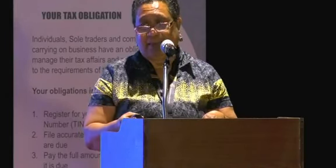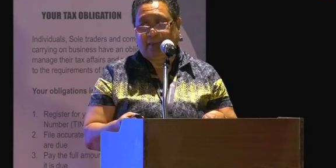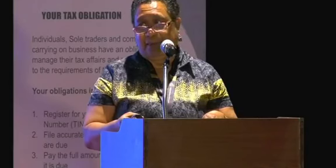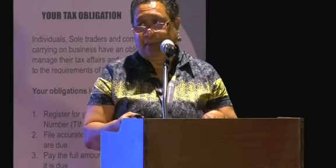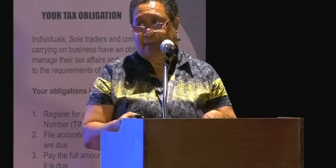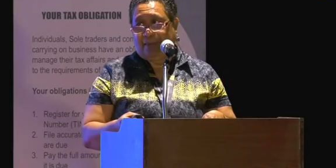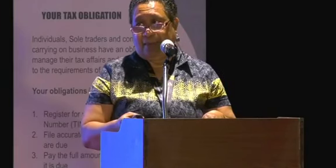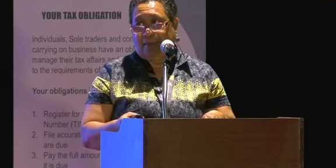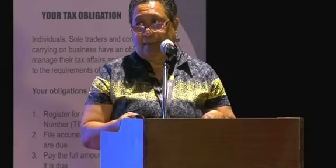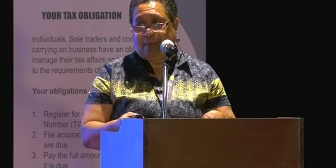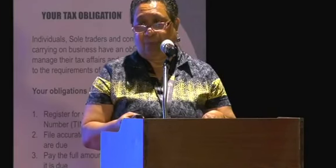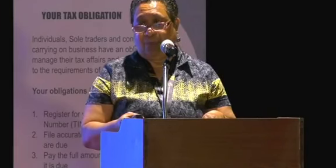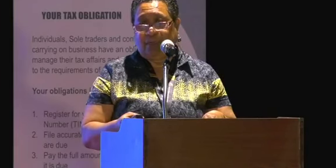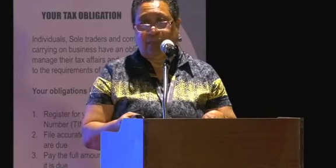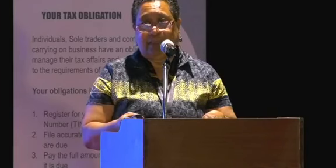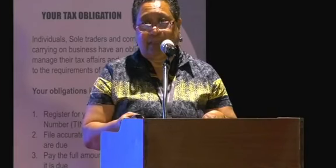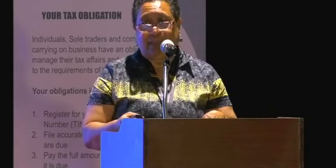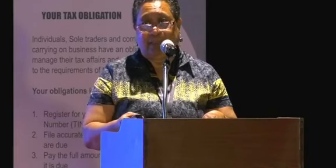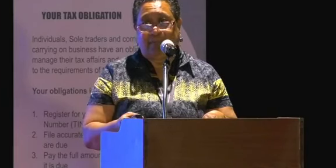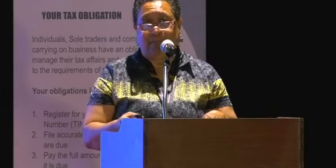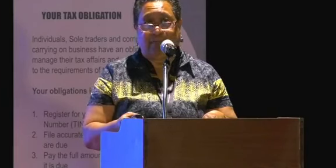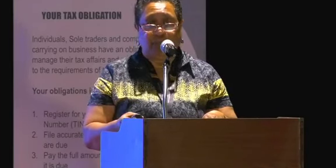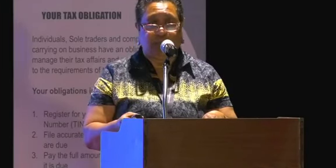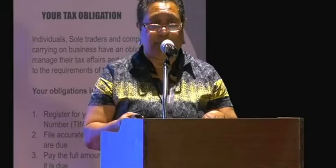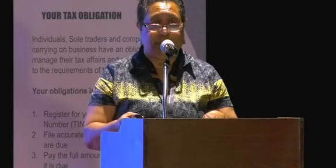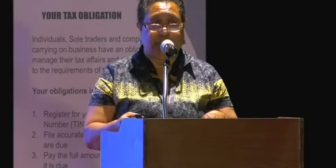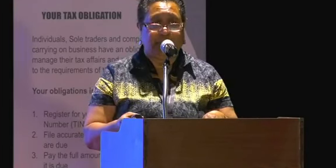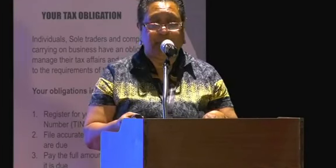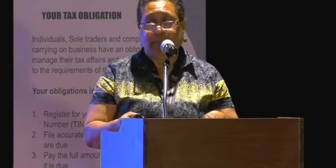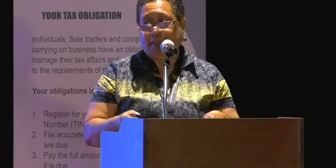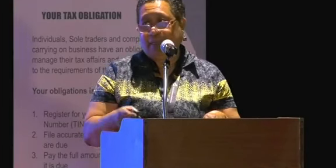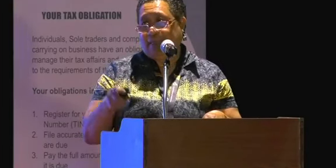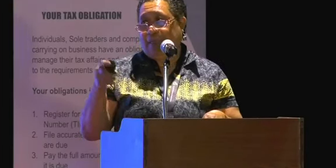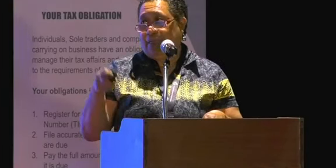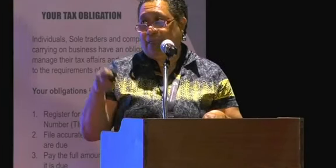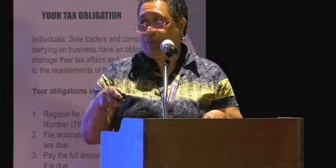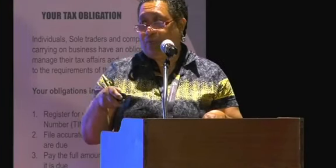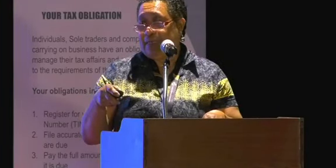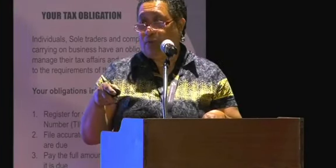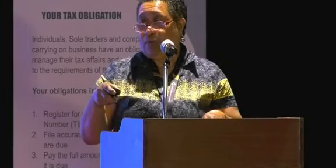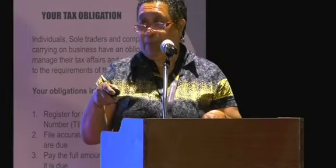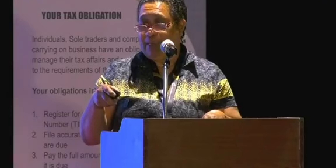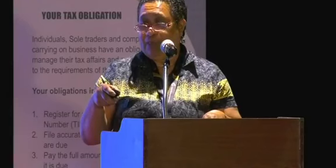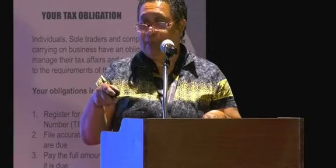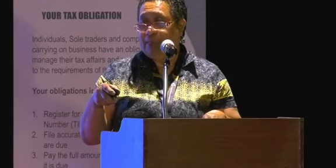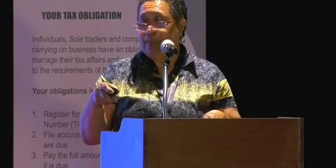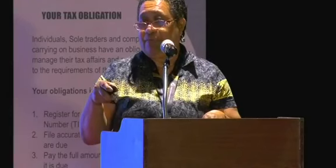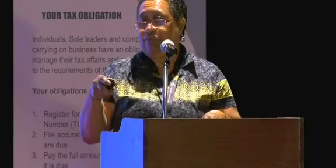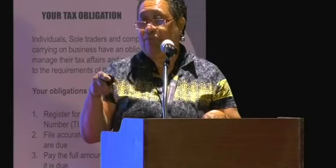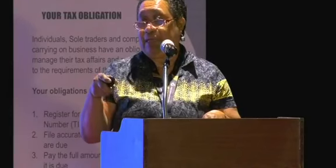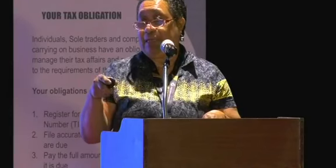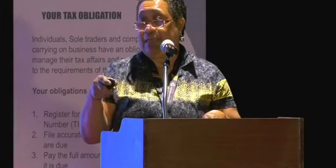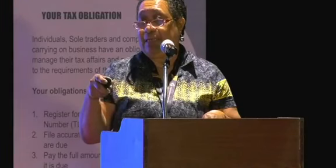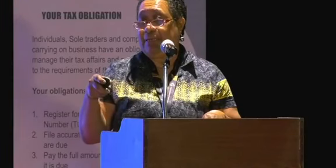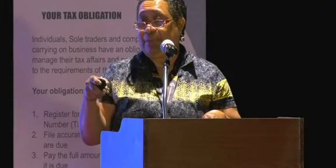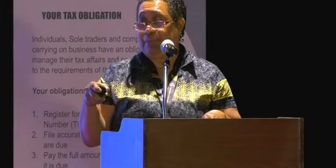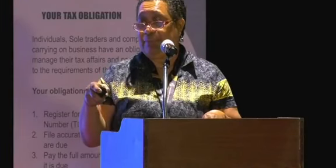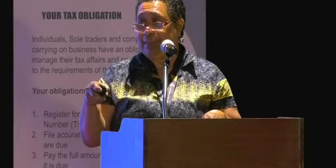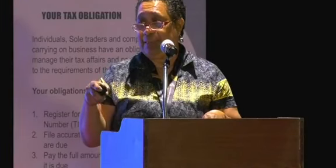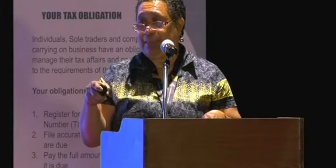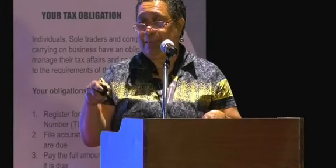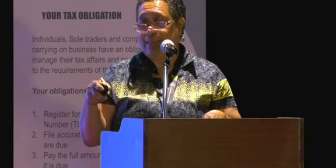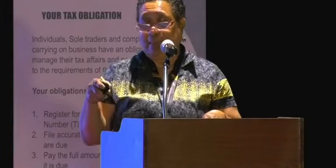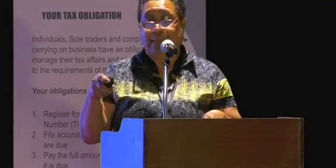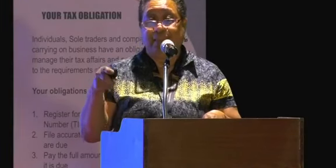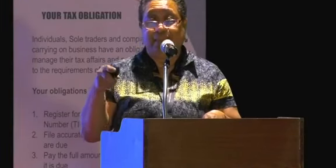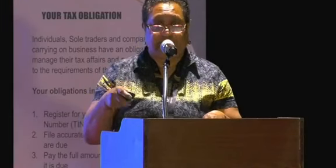start. As soon as you get a TIN registration, your tax obligations for filing and